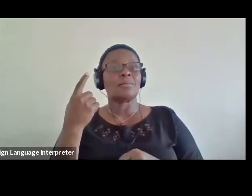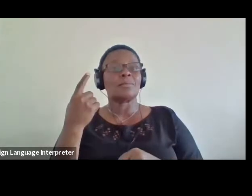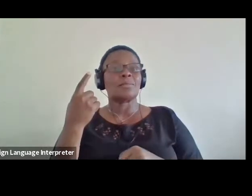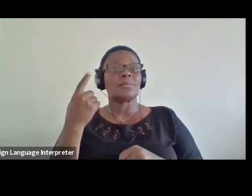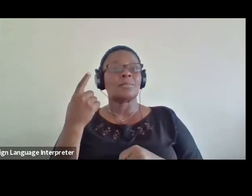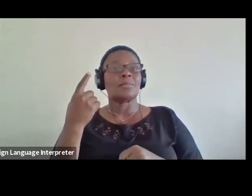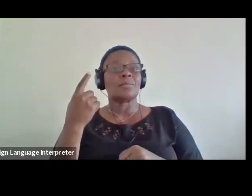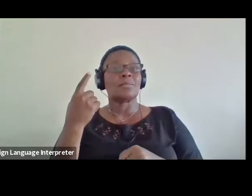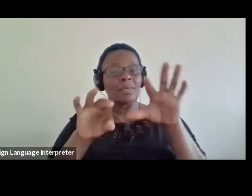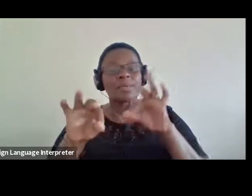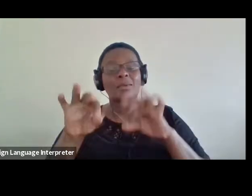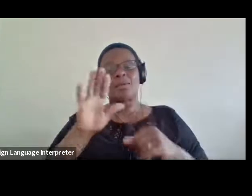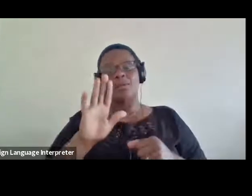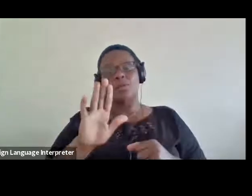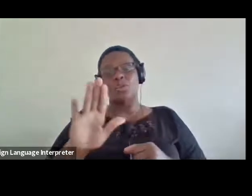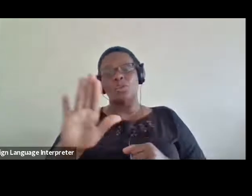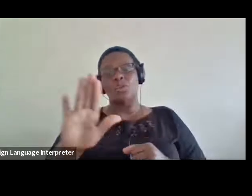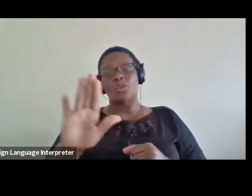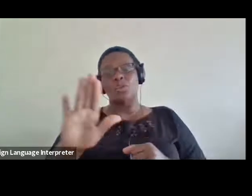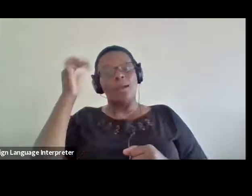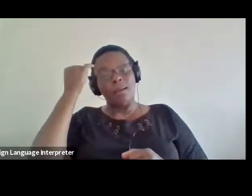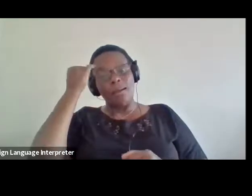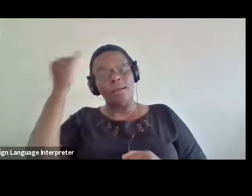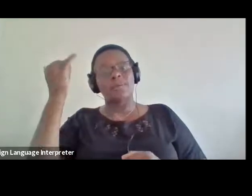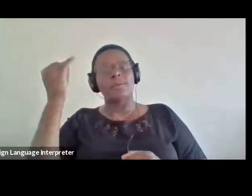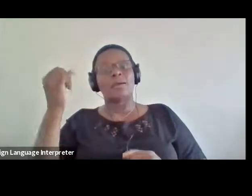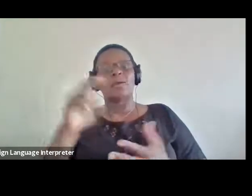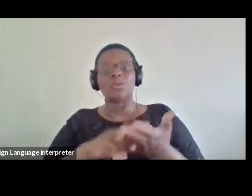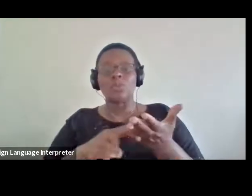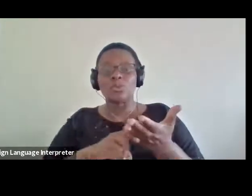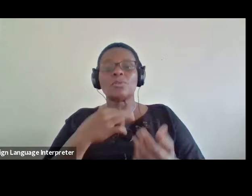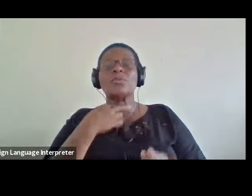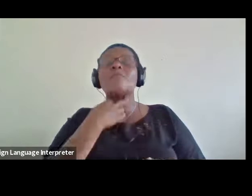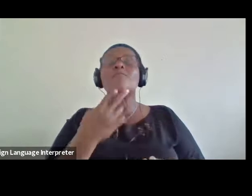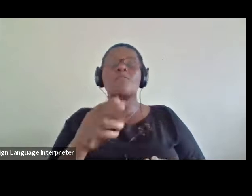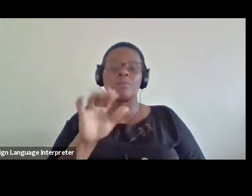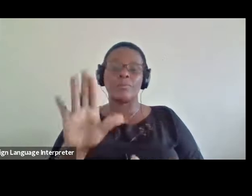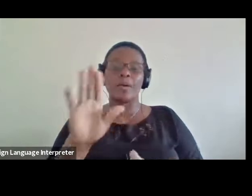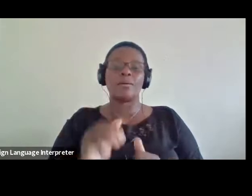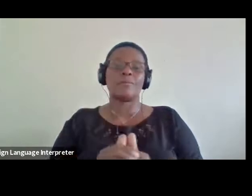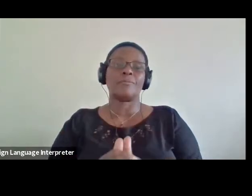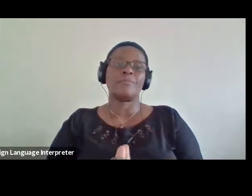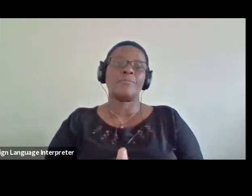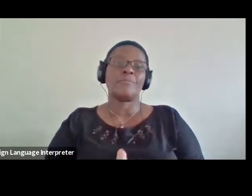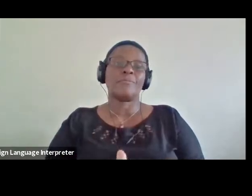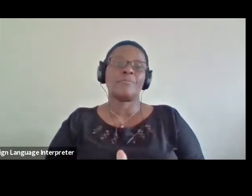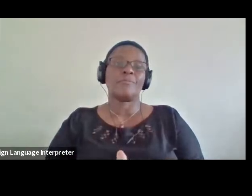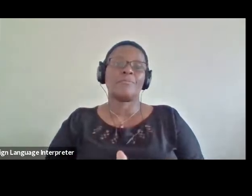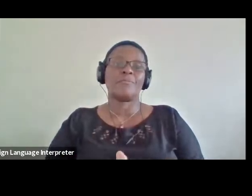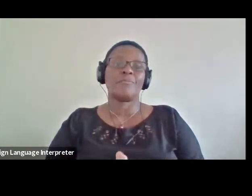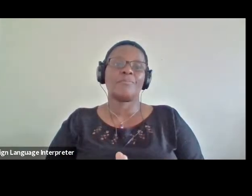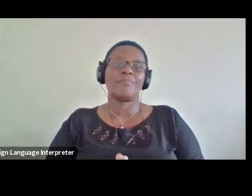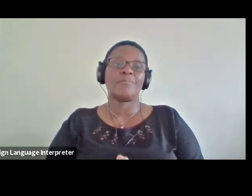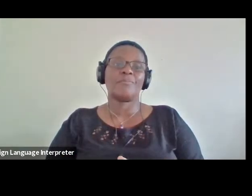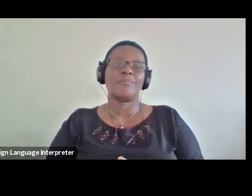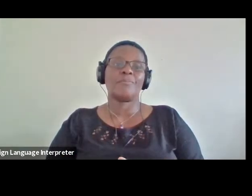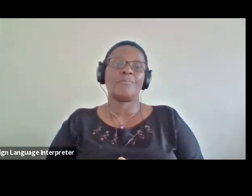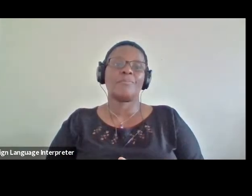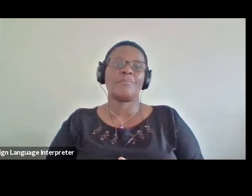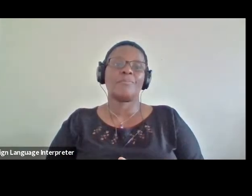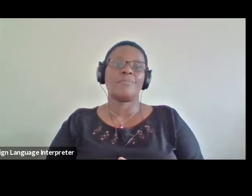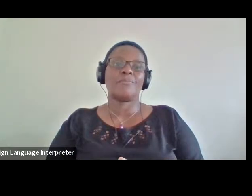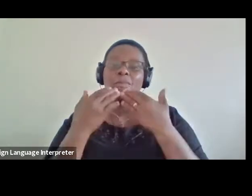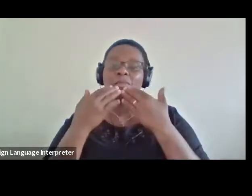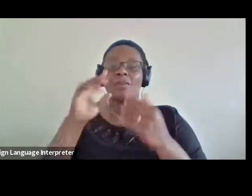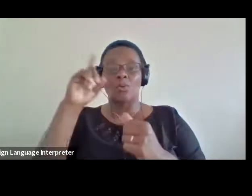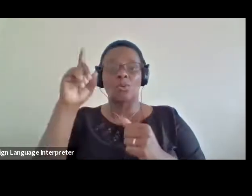is, and voice it. Really use your voice. I hope that answers your question, Jamal. I think it was a bit long-winded, but hopefully you grabbed something